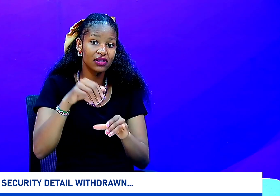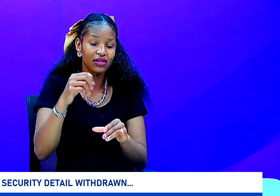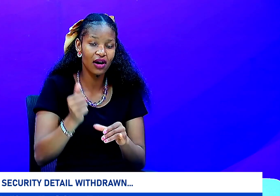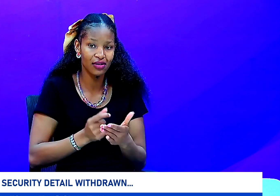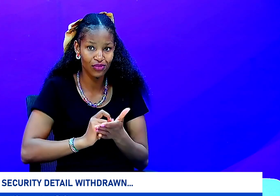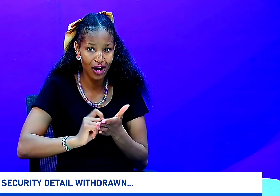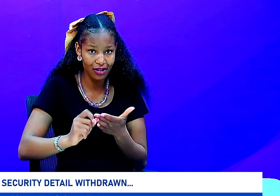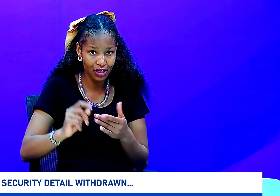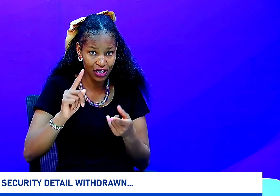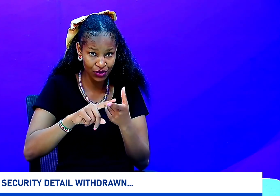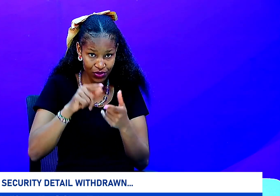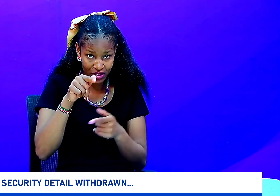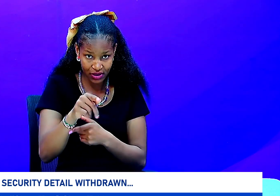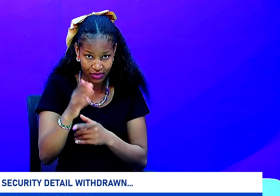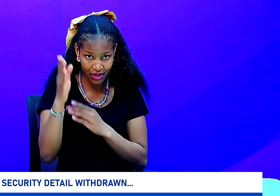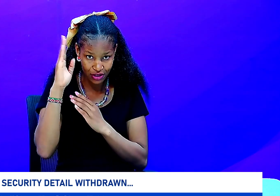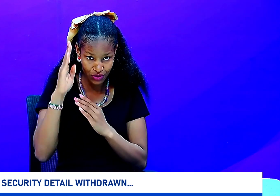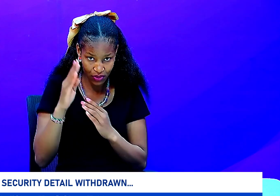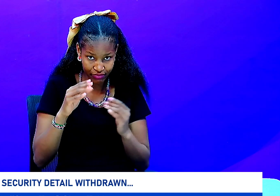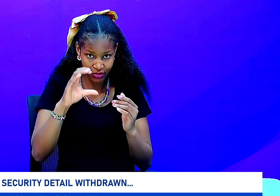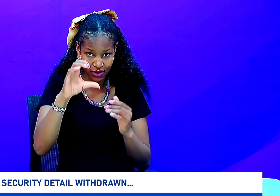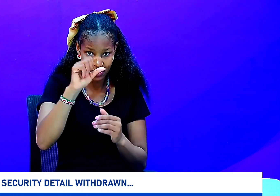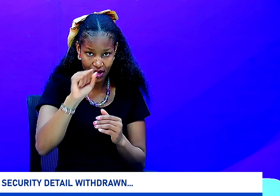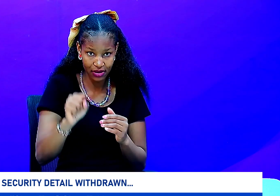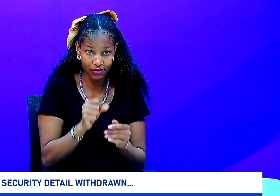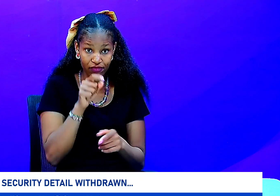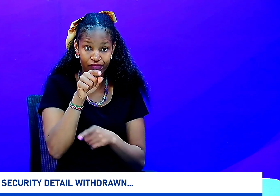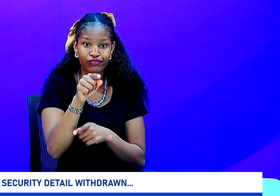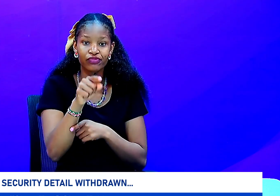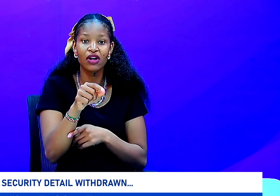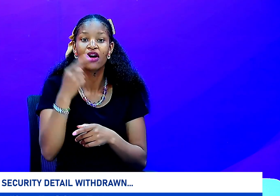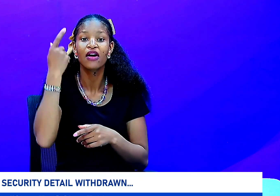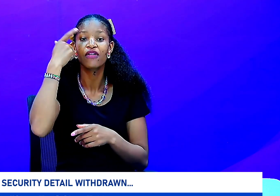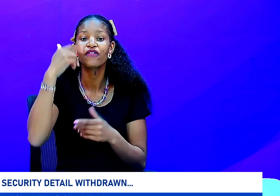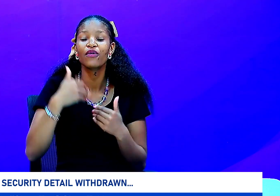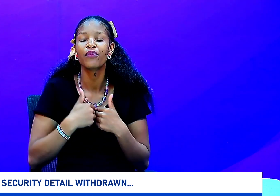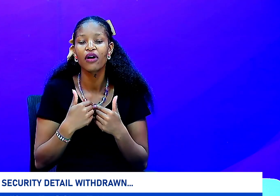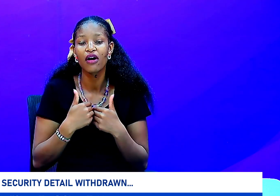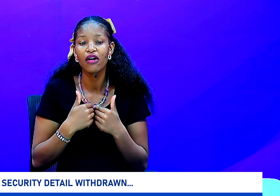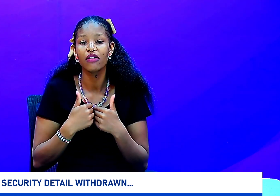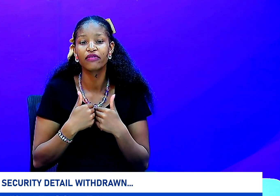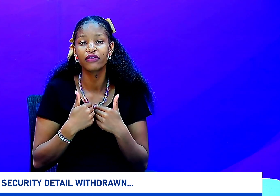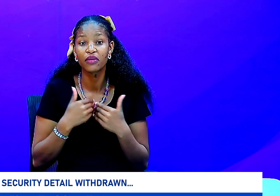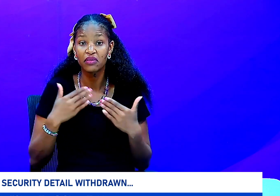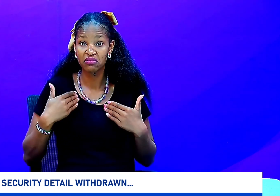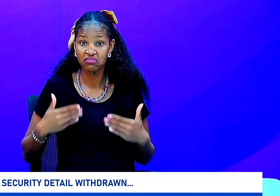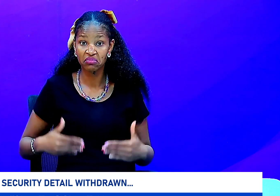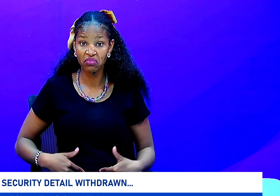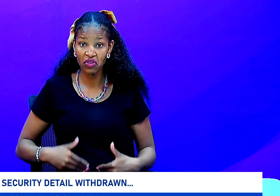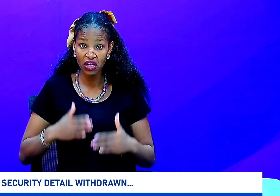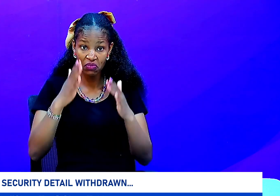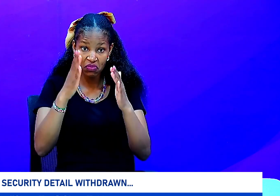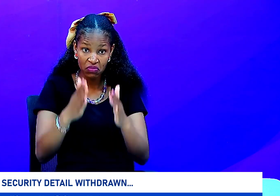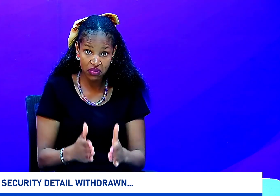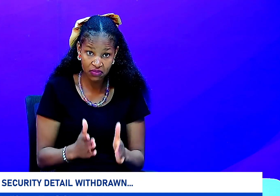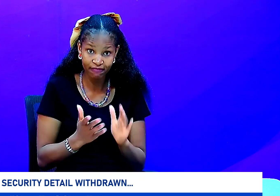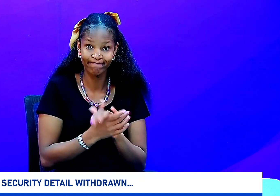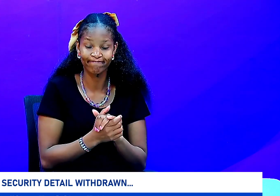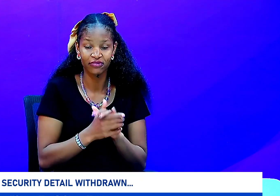concern over his security detail withdrawal in a writing to the security chiefs